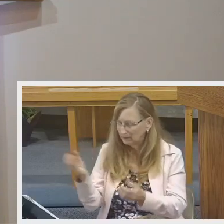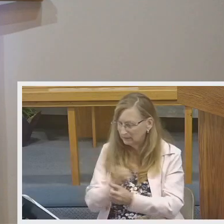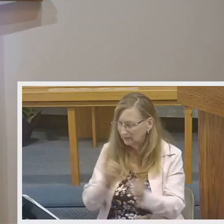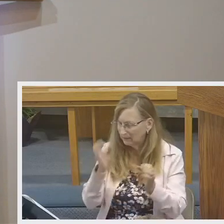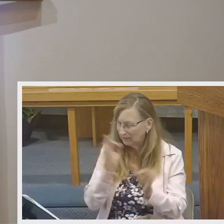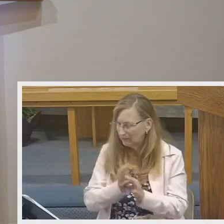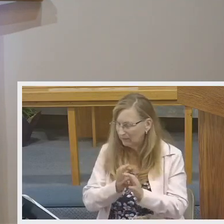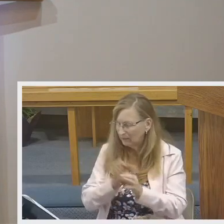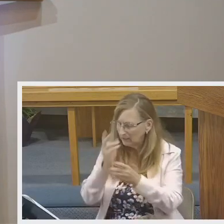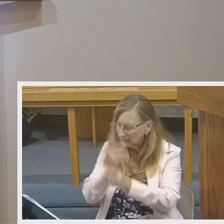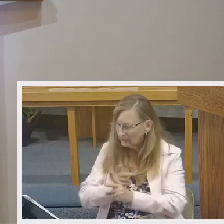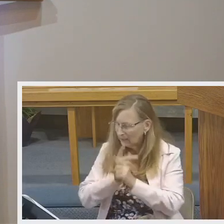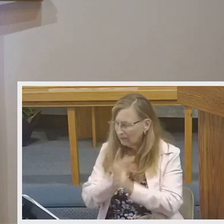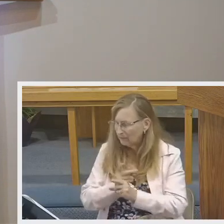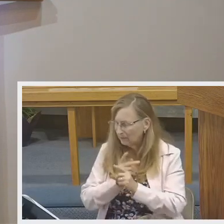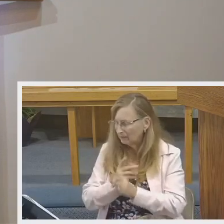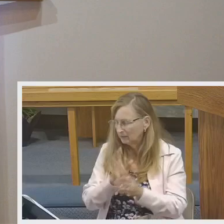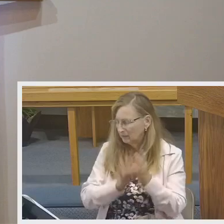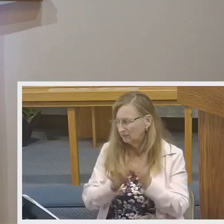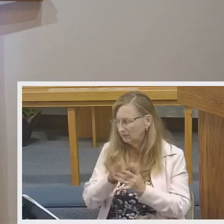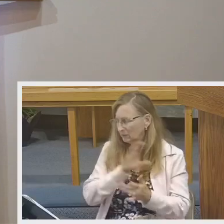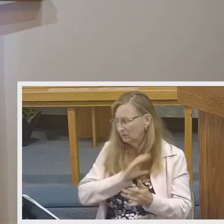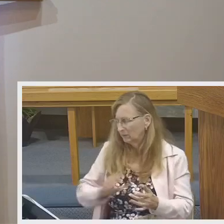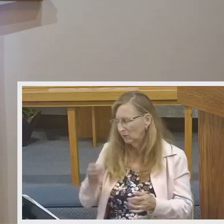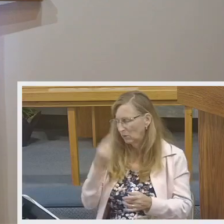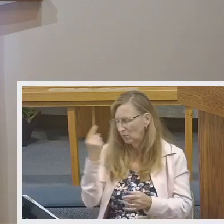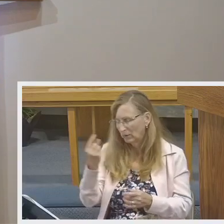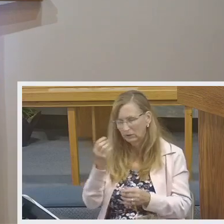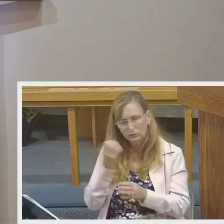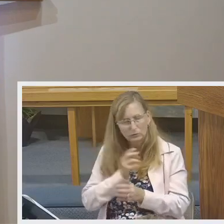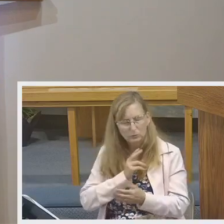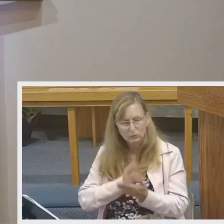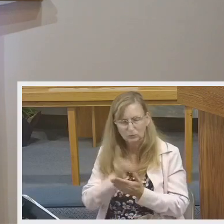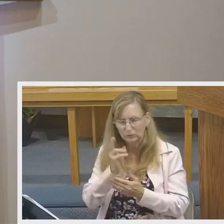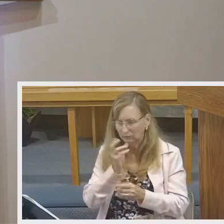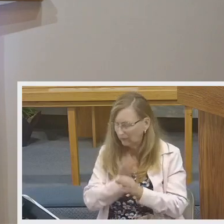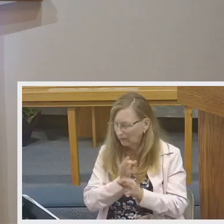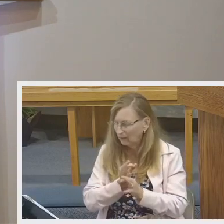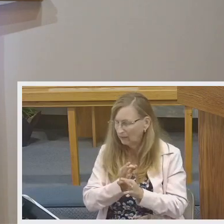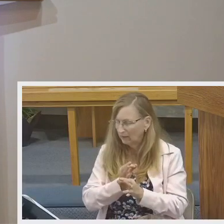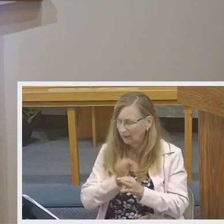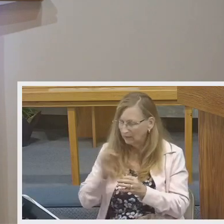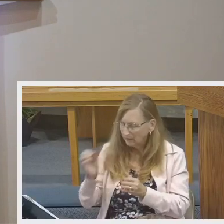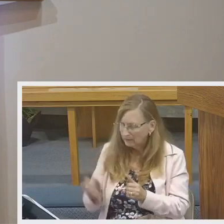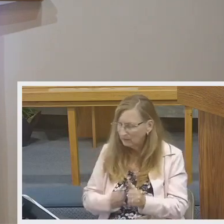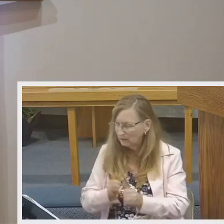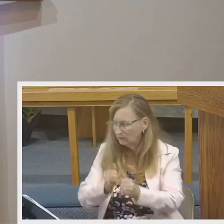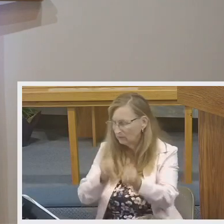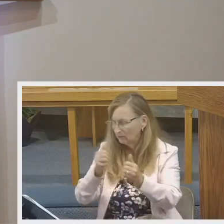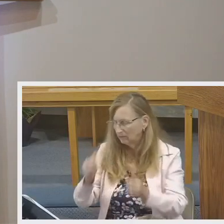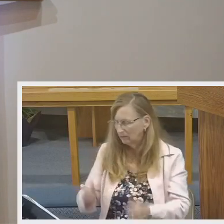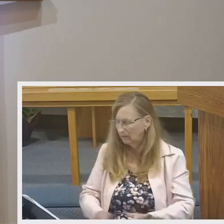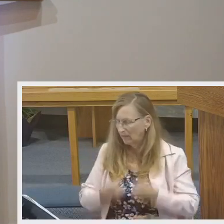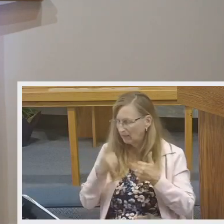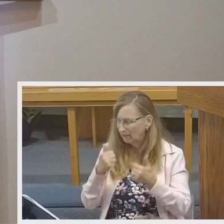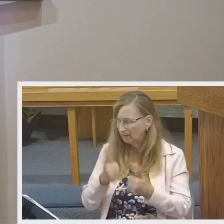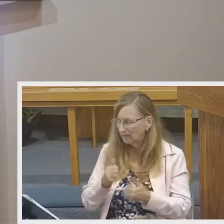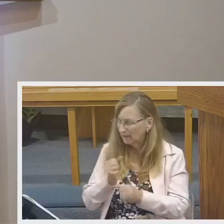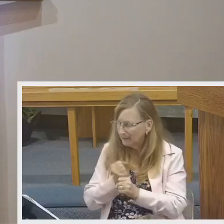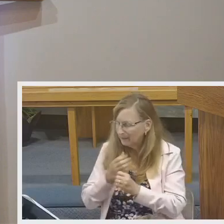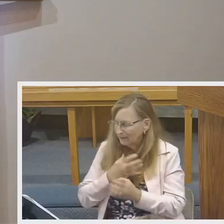Jesus Christ in the one true faith. As we journey through life, make us yearn for the day when we shall